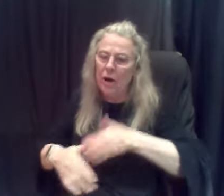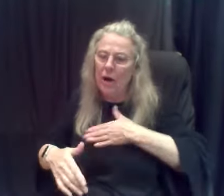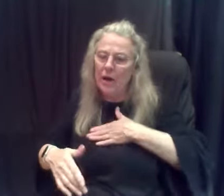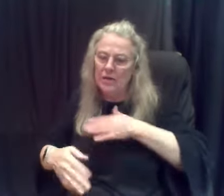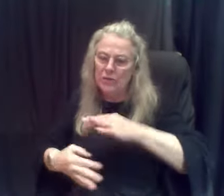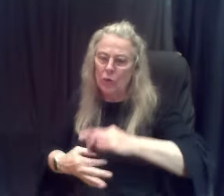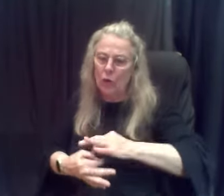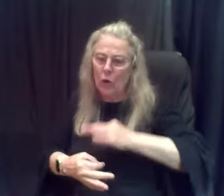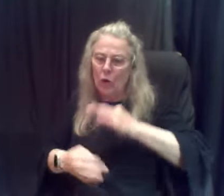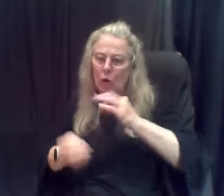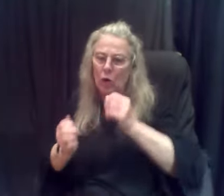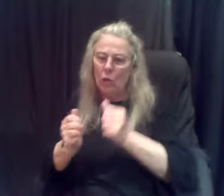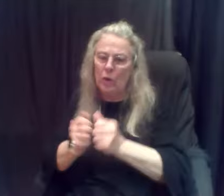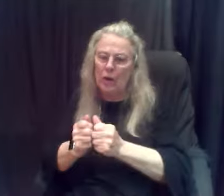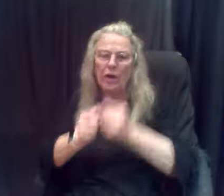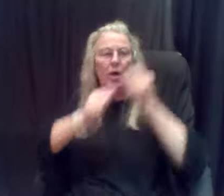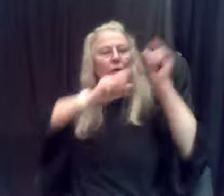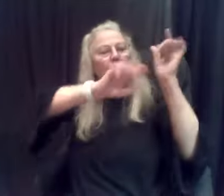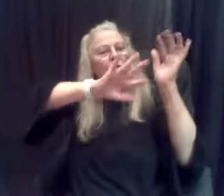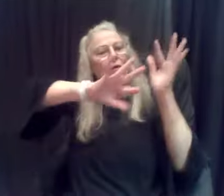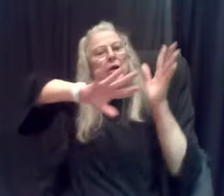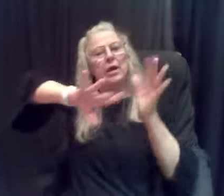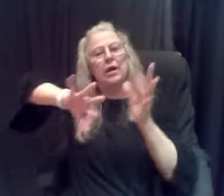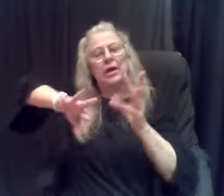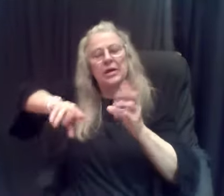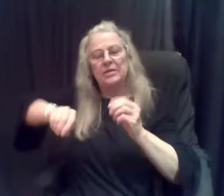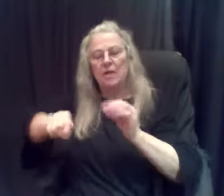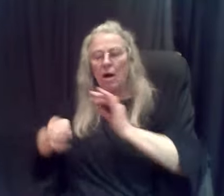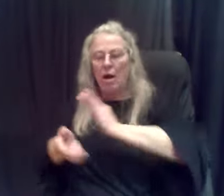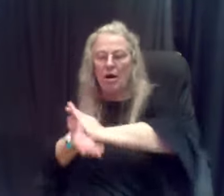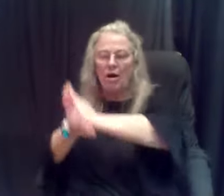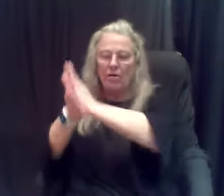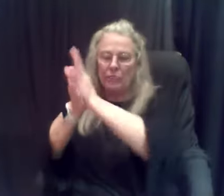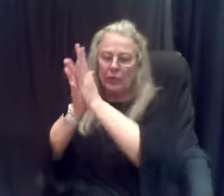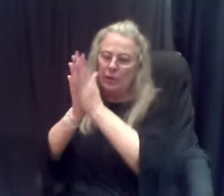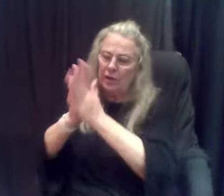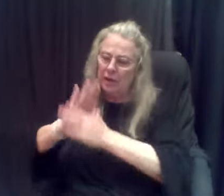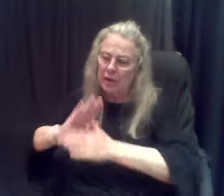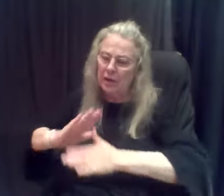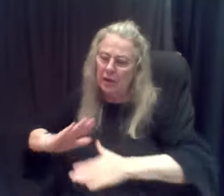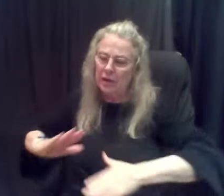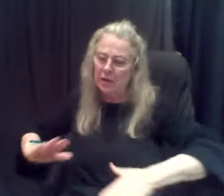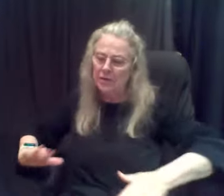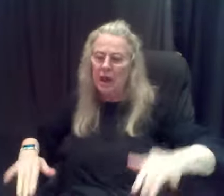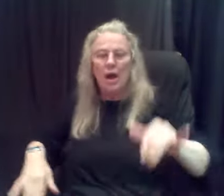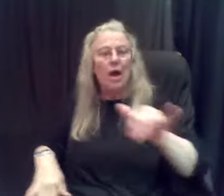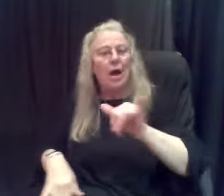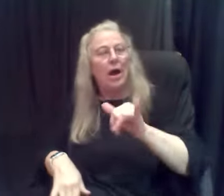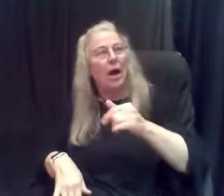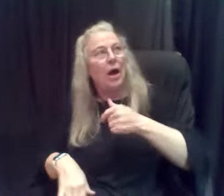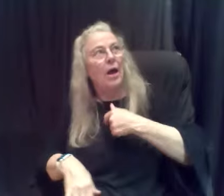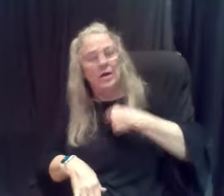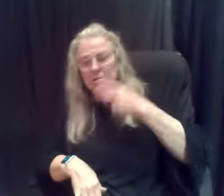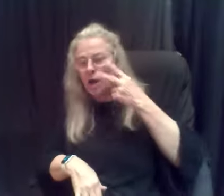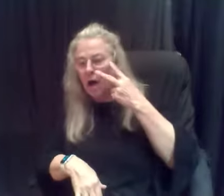my soul with rays of peace, as